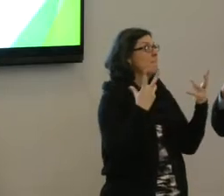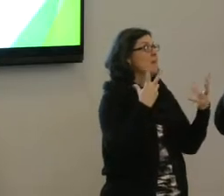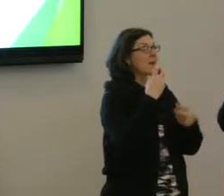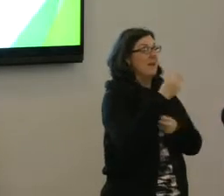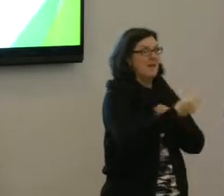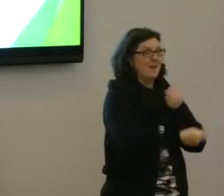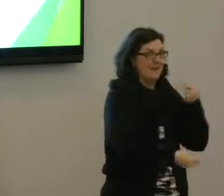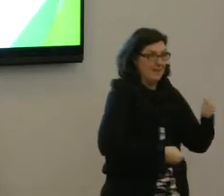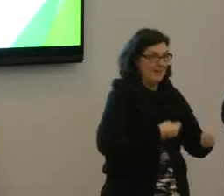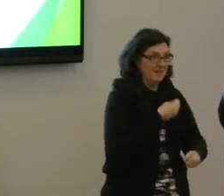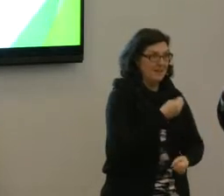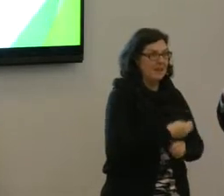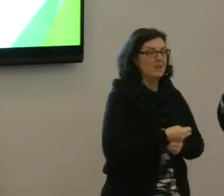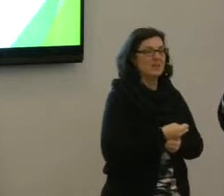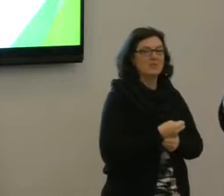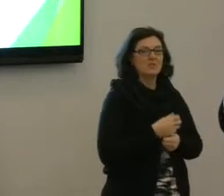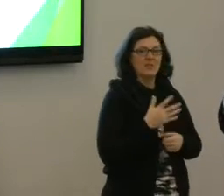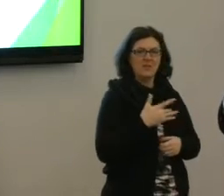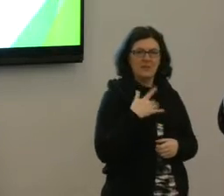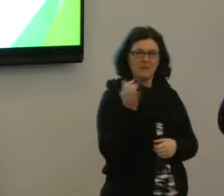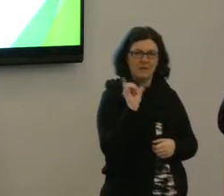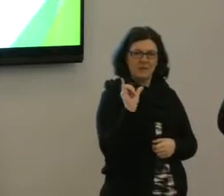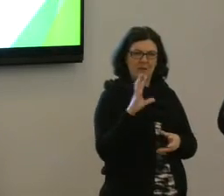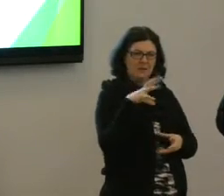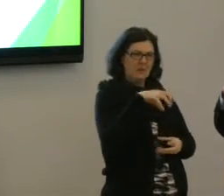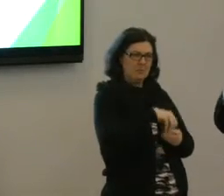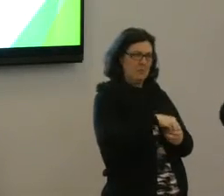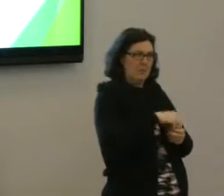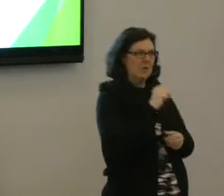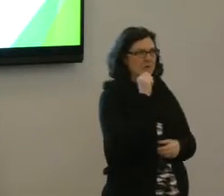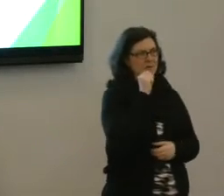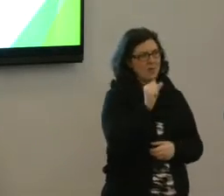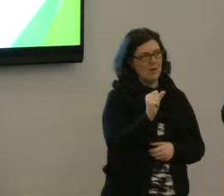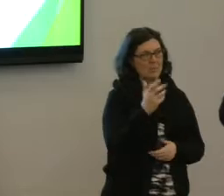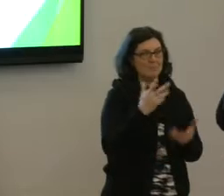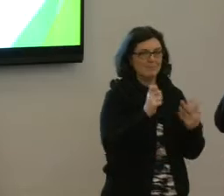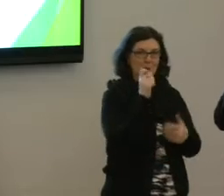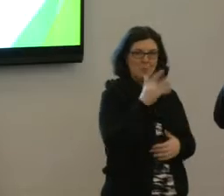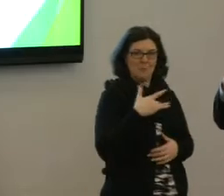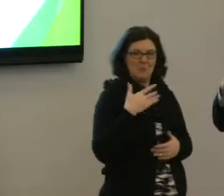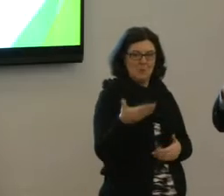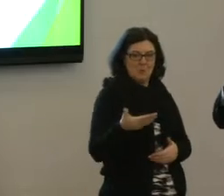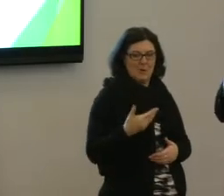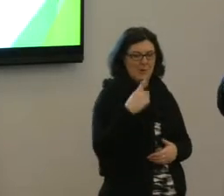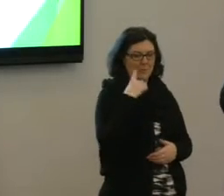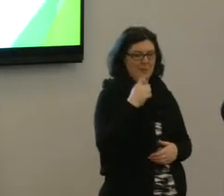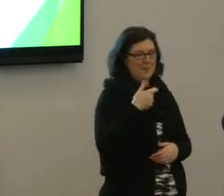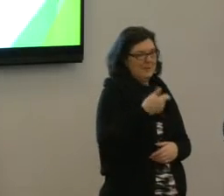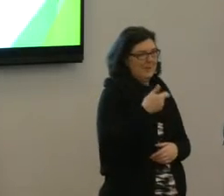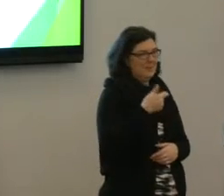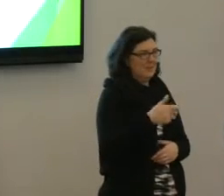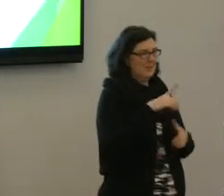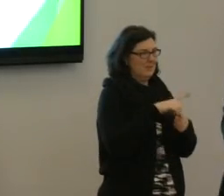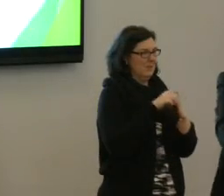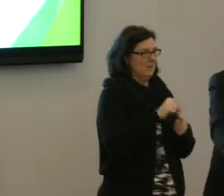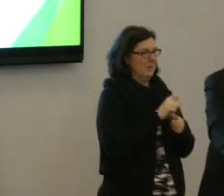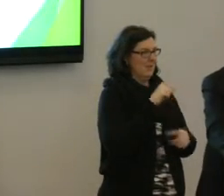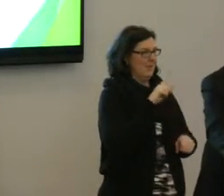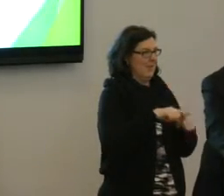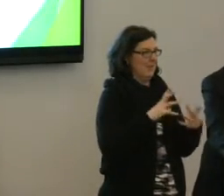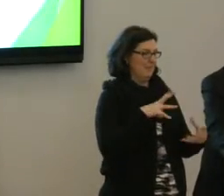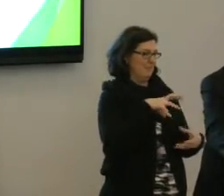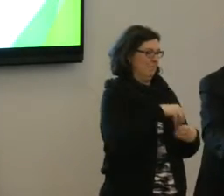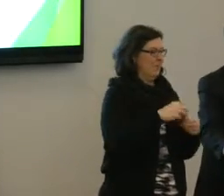the point where they can't feel like they're included and are not welcome because of their own infirmity or some kind of